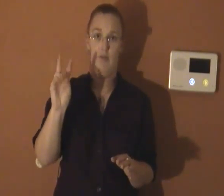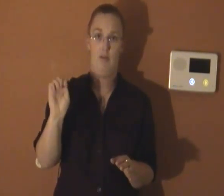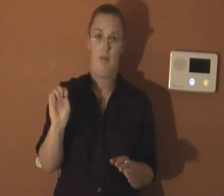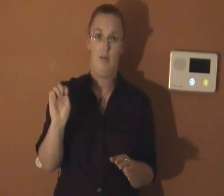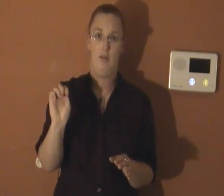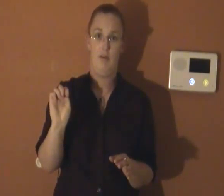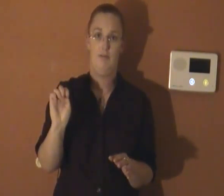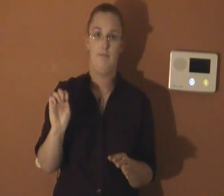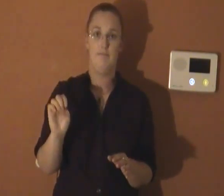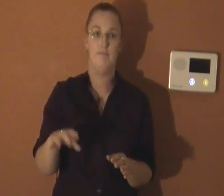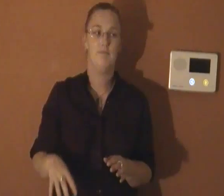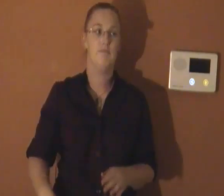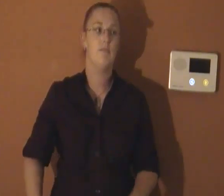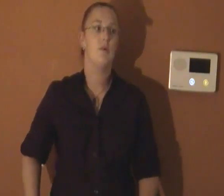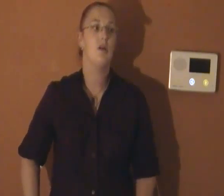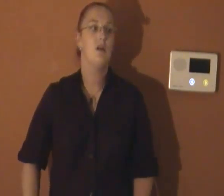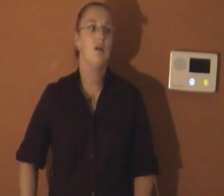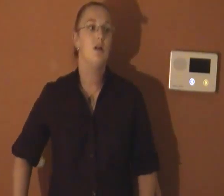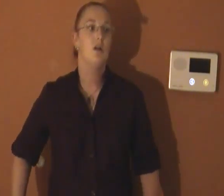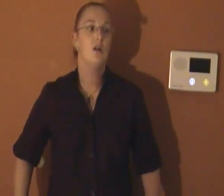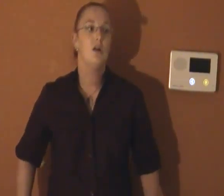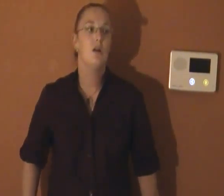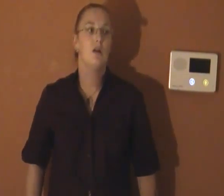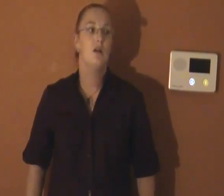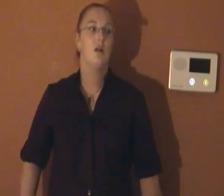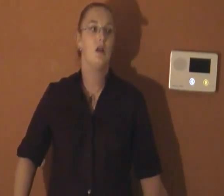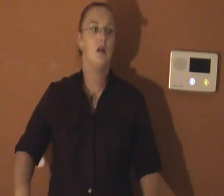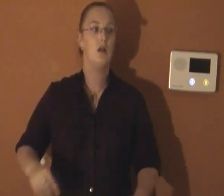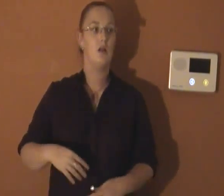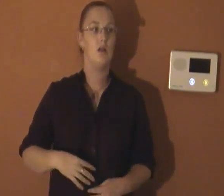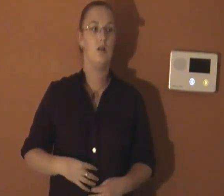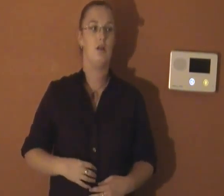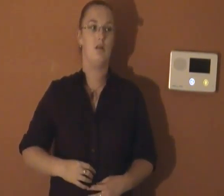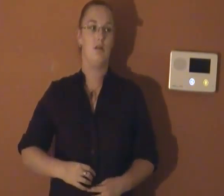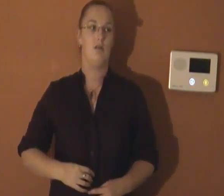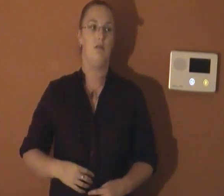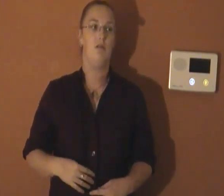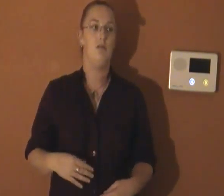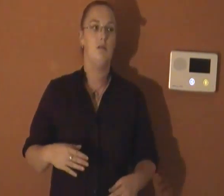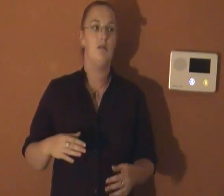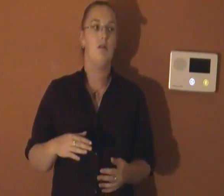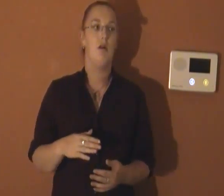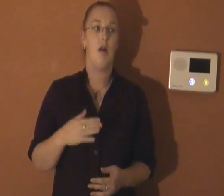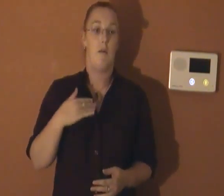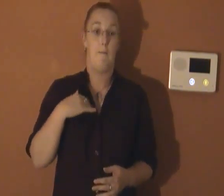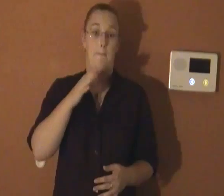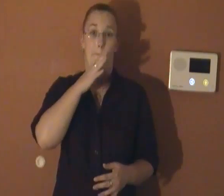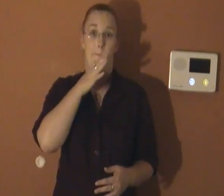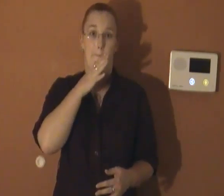This was kept gleaming all the time by my grandmother, who polished it regularly.